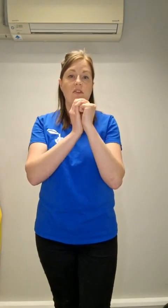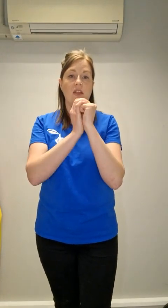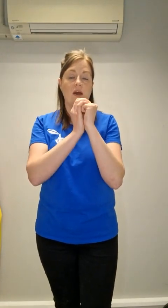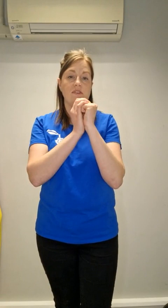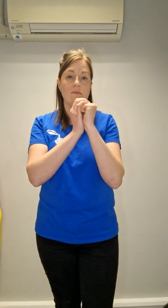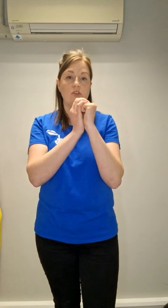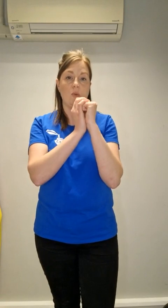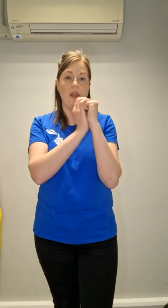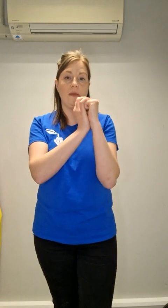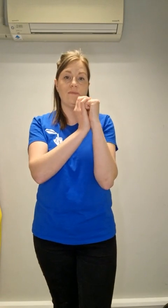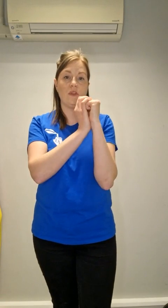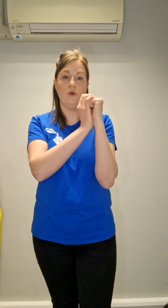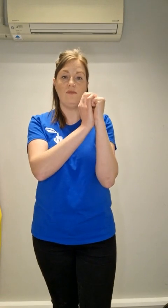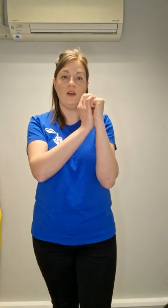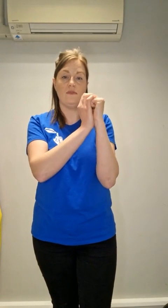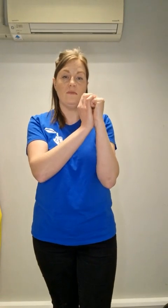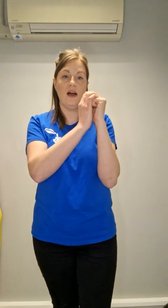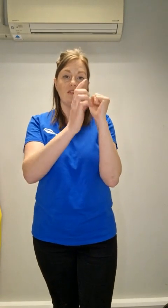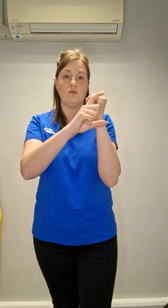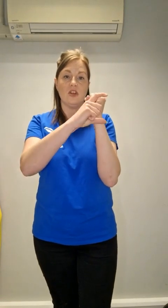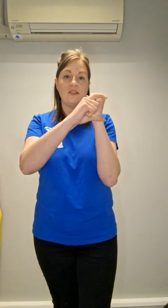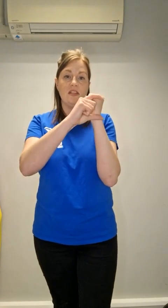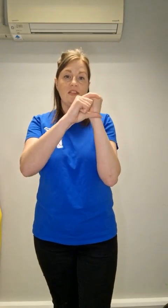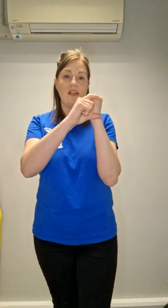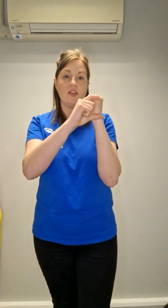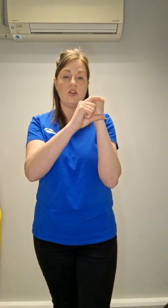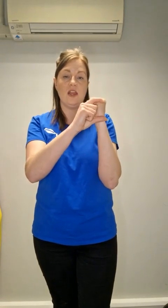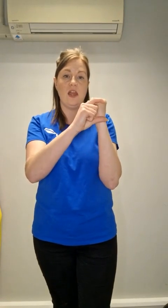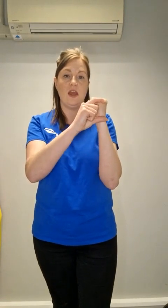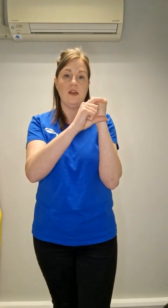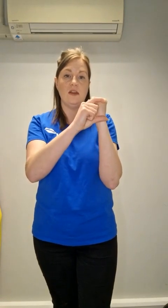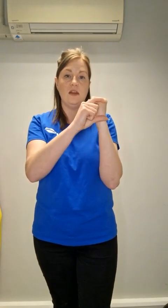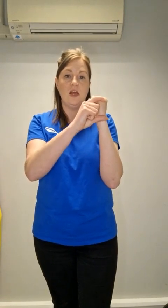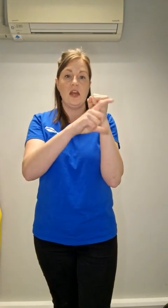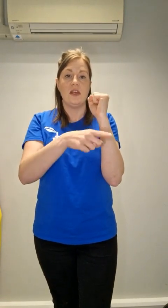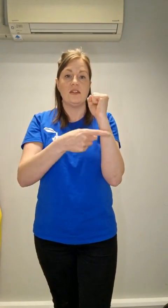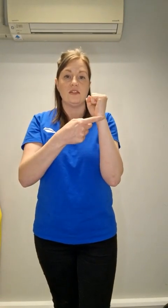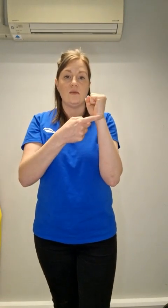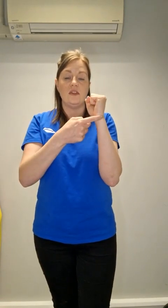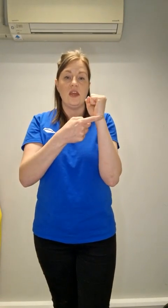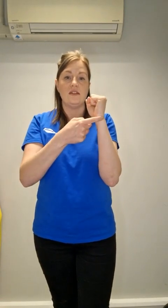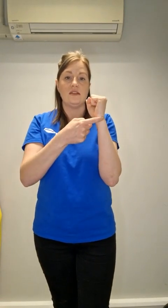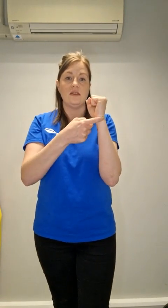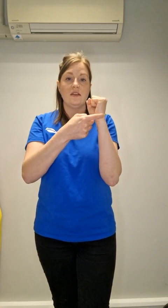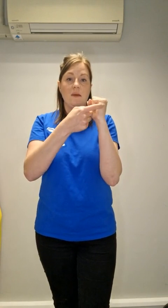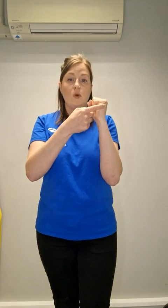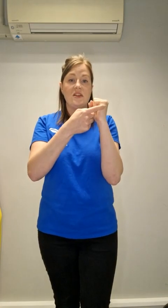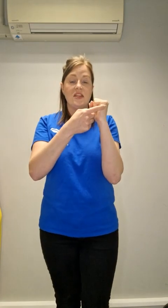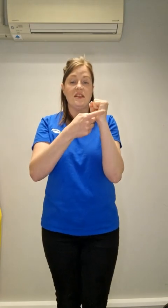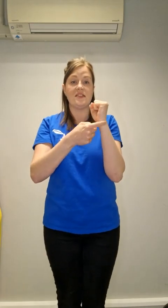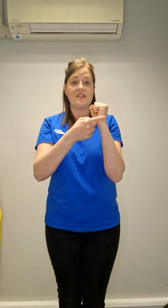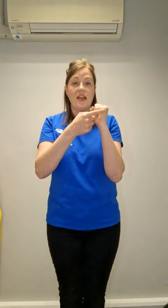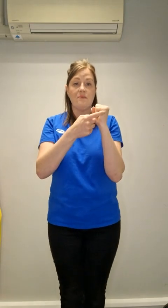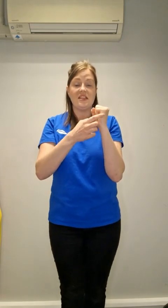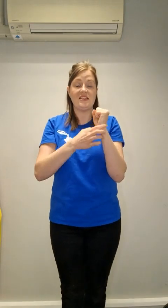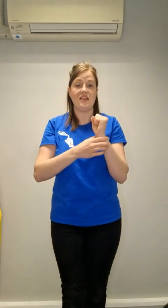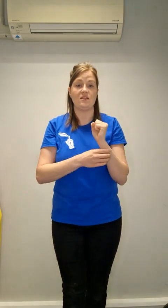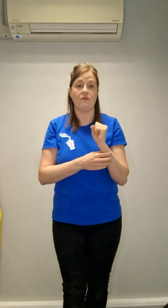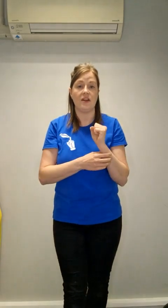nothing else in between or further from that. So just this section here. So this can point in the same 6